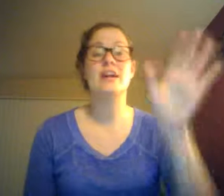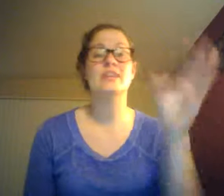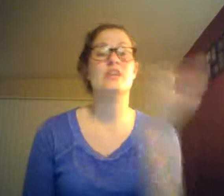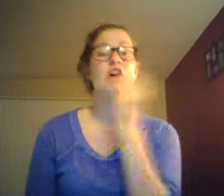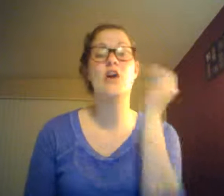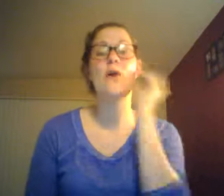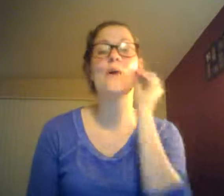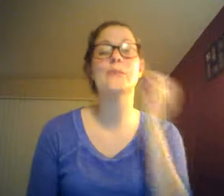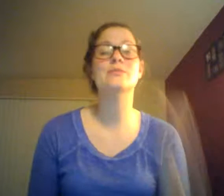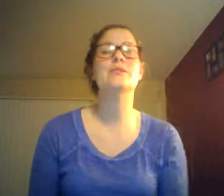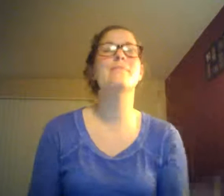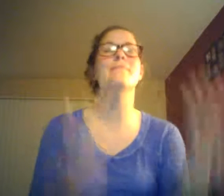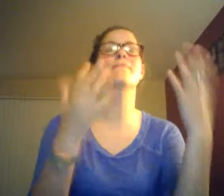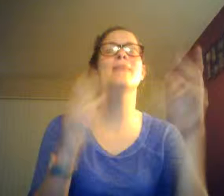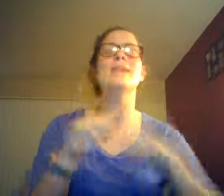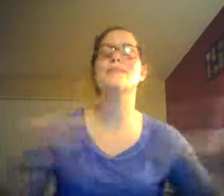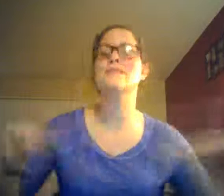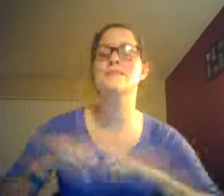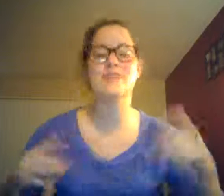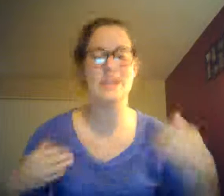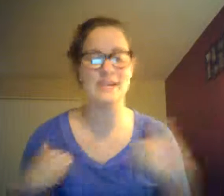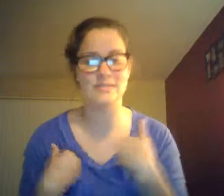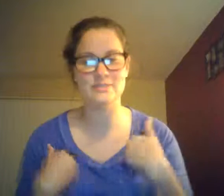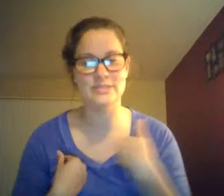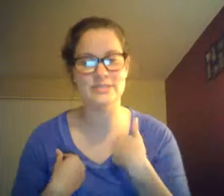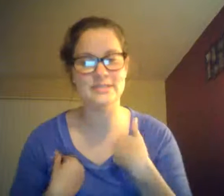Estuaries are a home to many different animals.